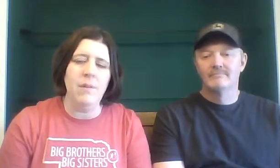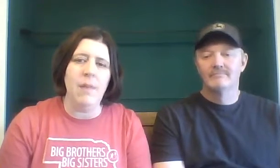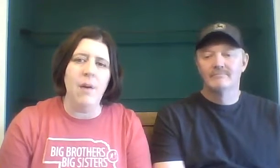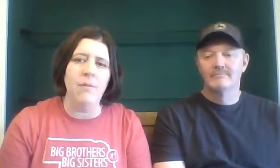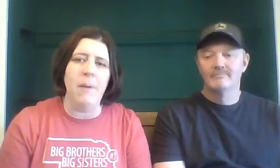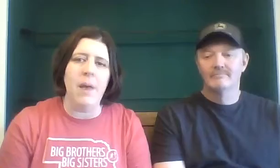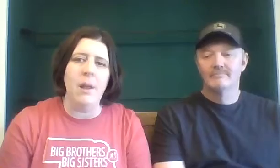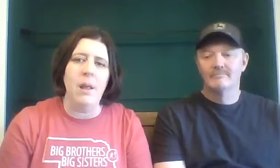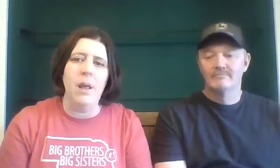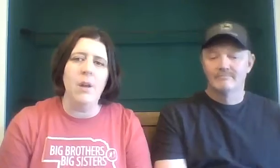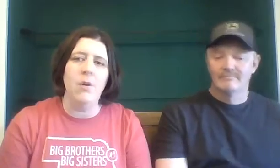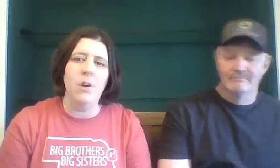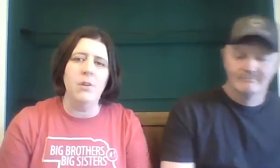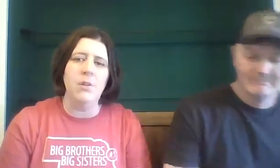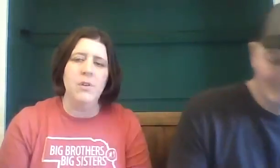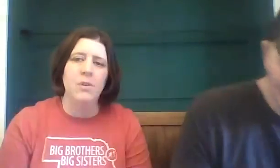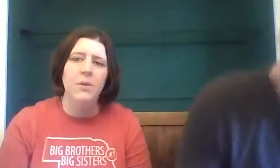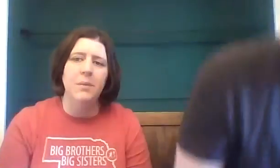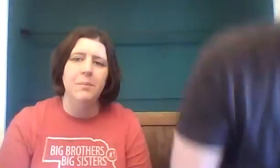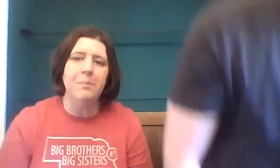the alphabet in order to